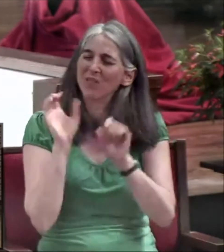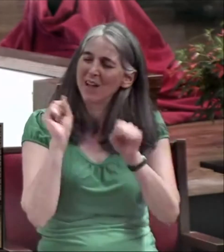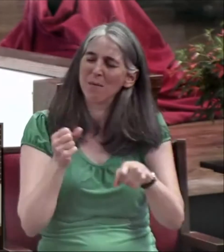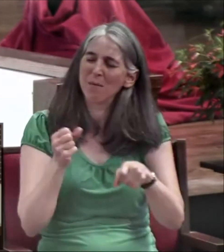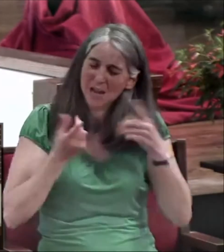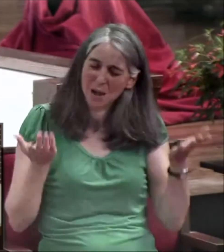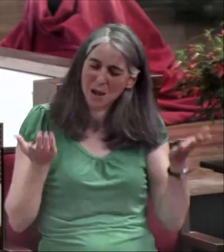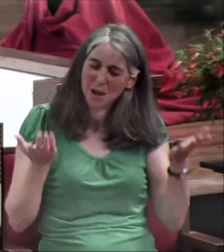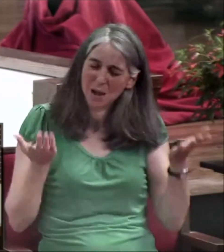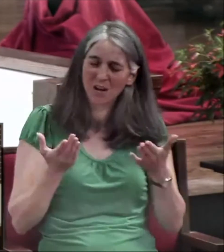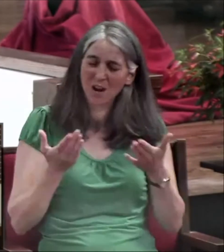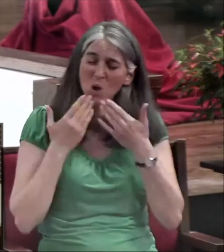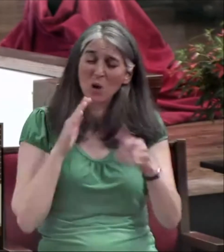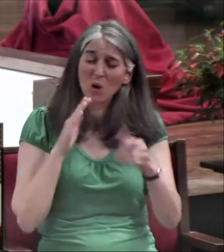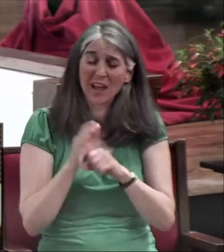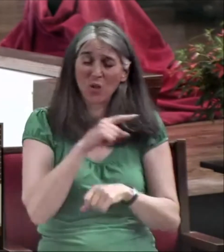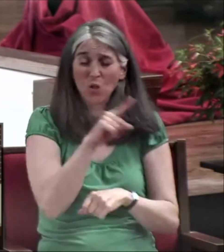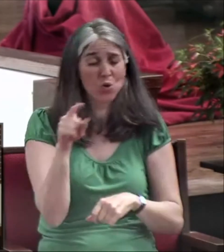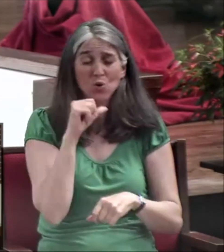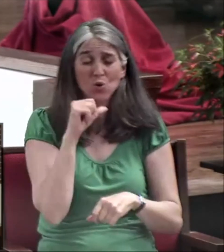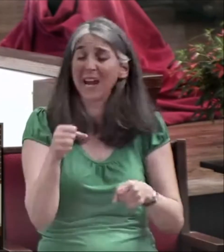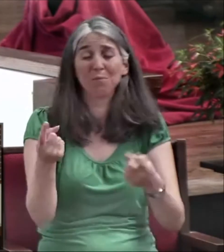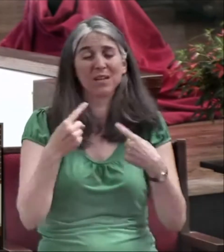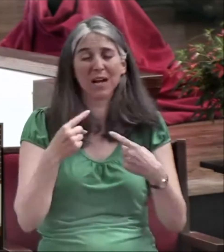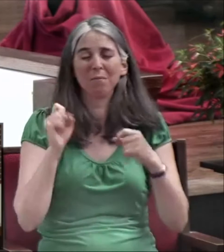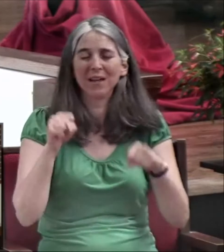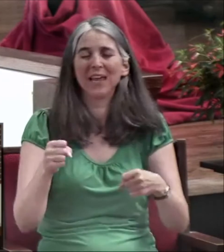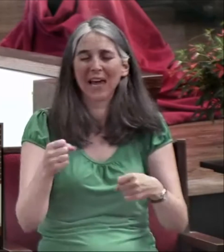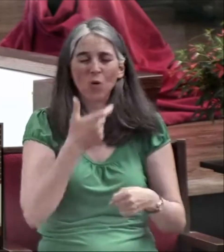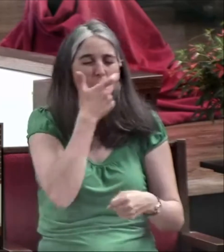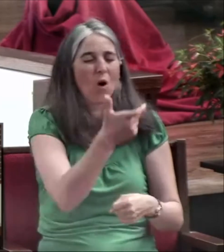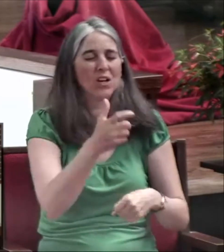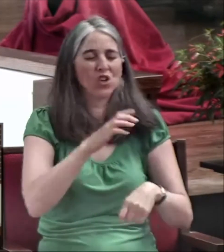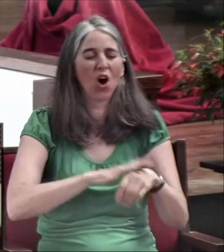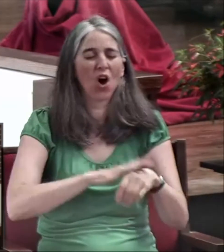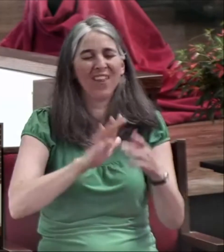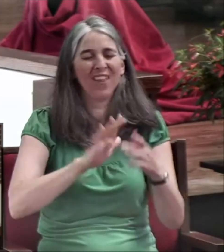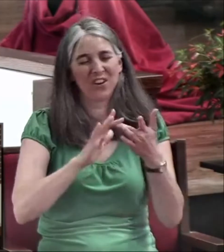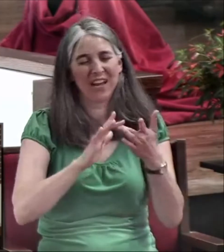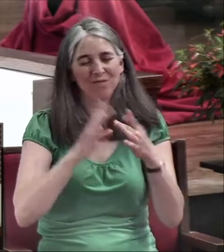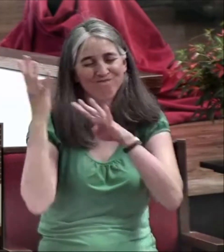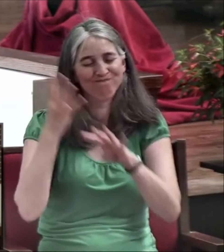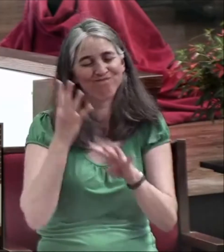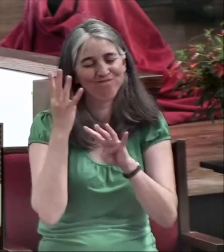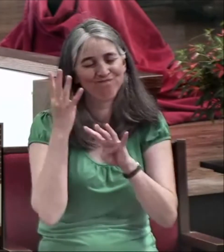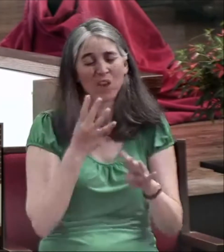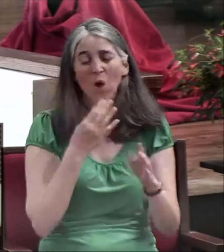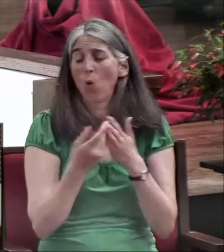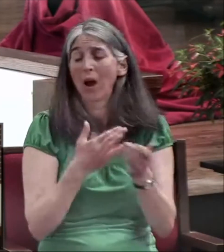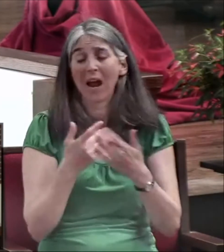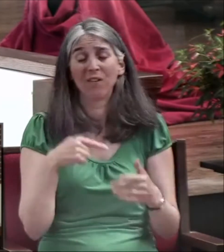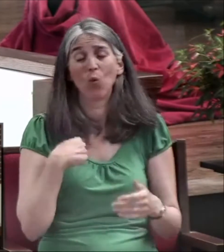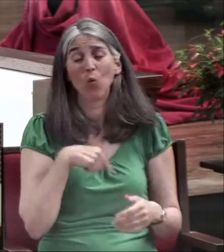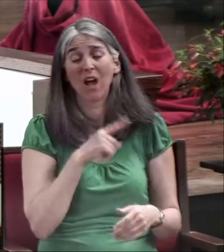to be here can join us via the internet. Lord, wherever we may be, we pray that